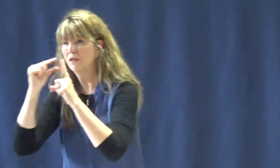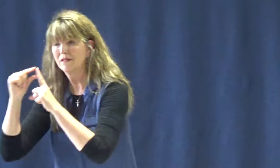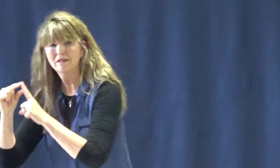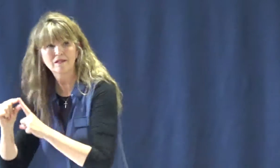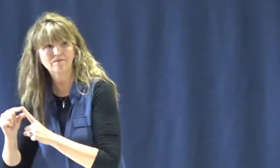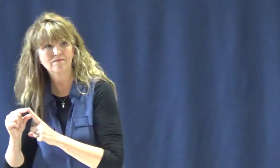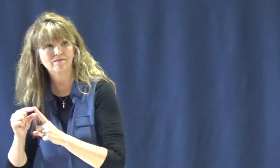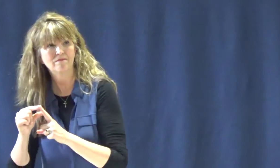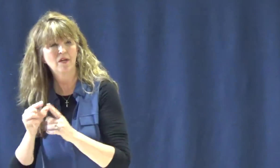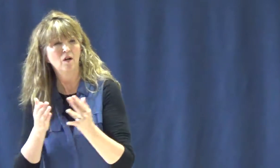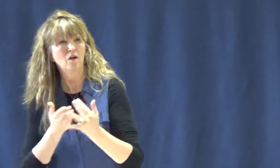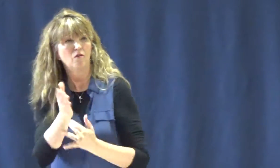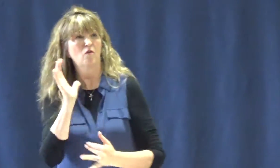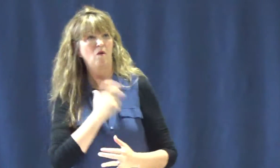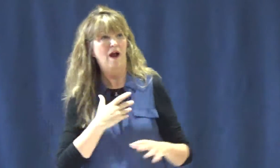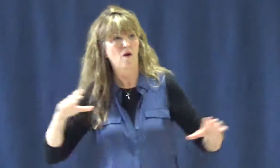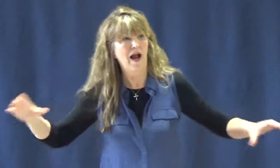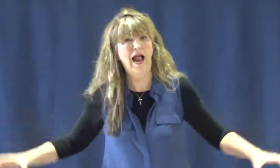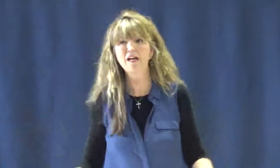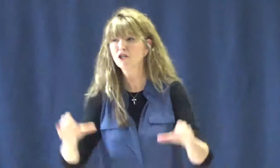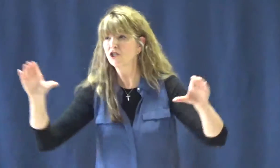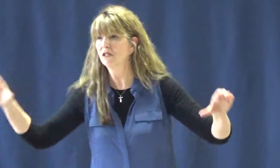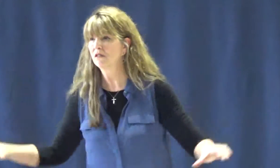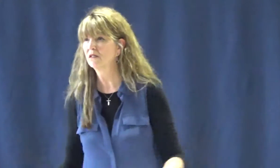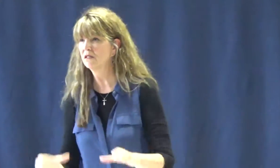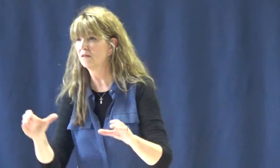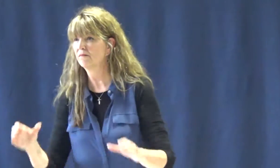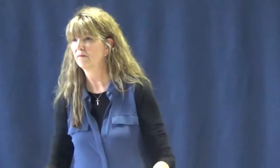our words, through our actions.